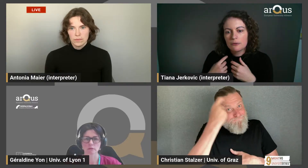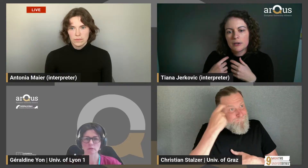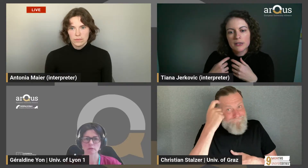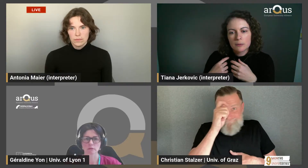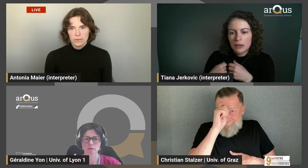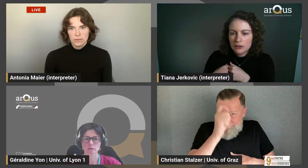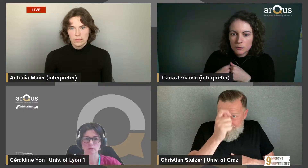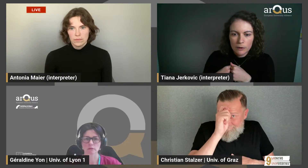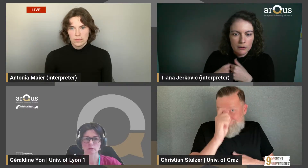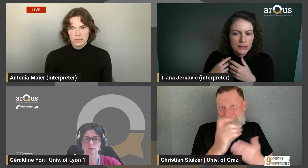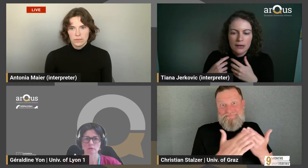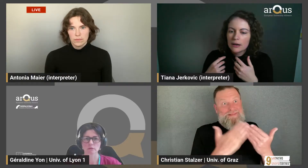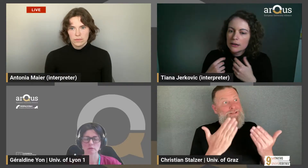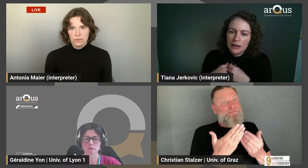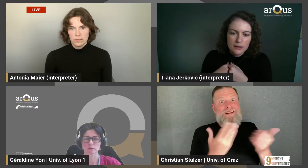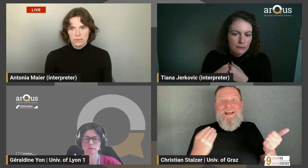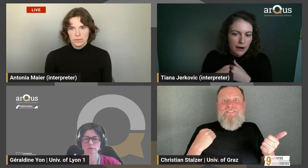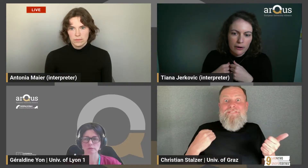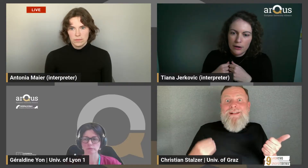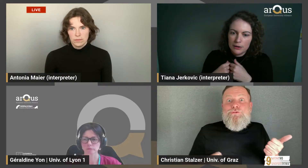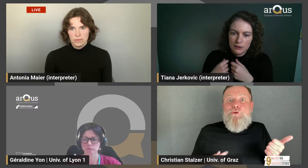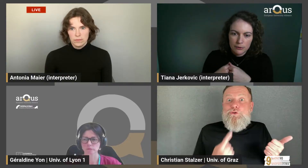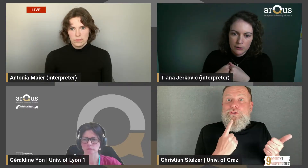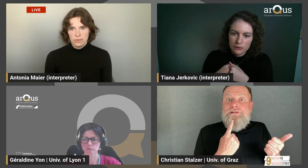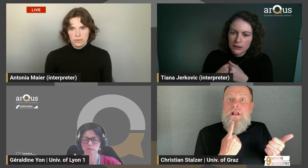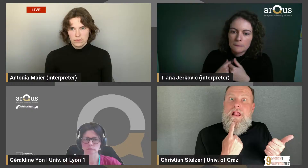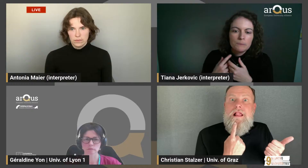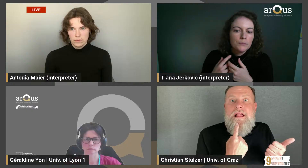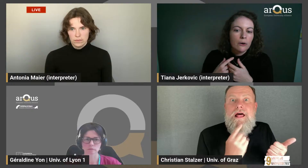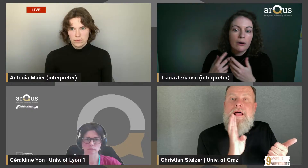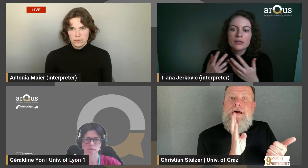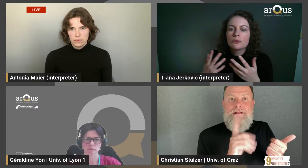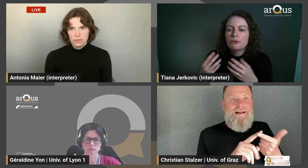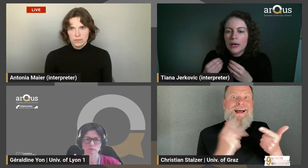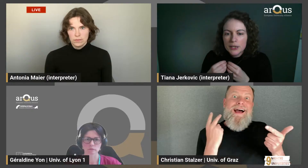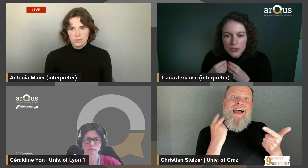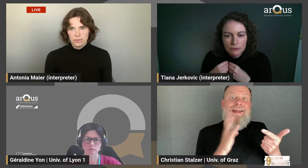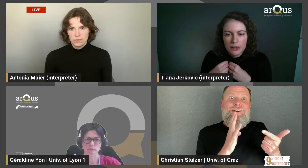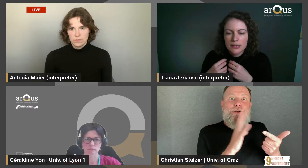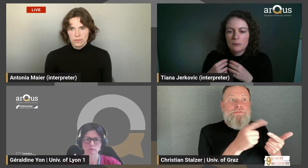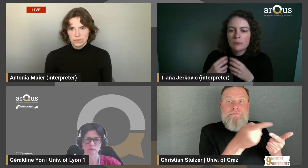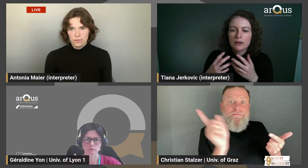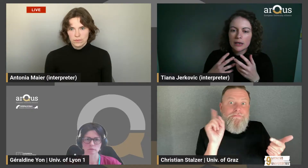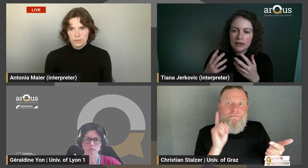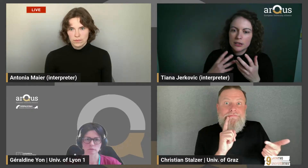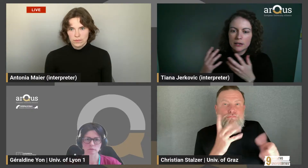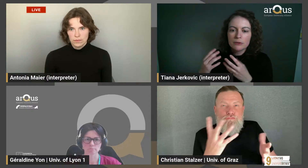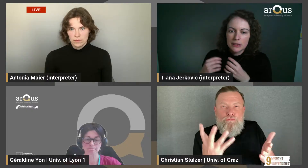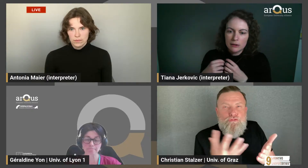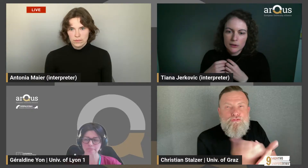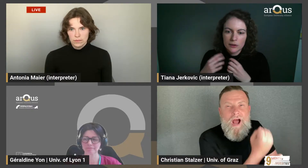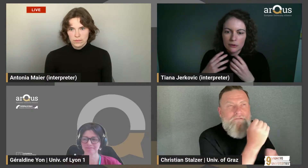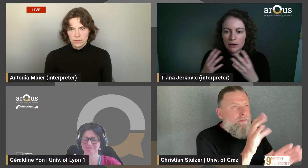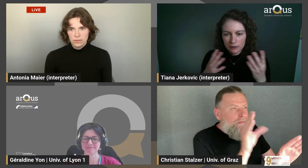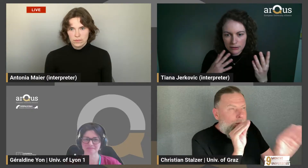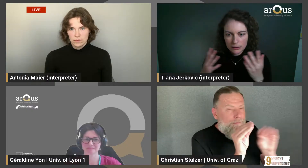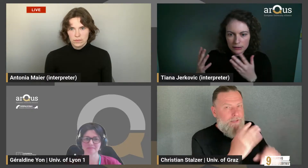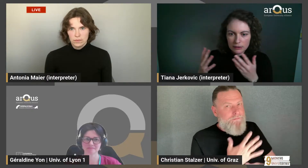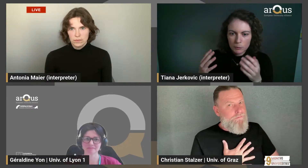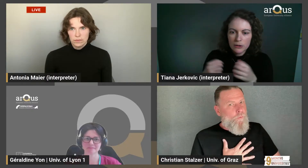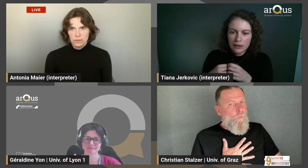reading, if there are some English words, that is very, very difficult. Or also French, for example, generally